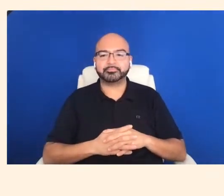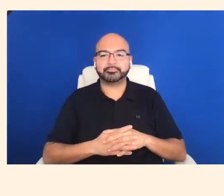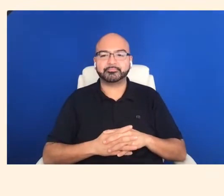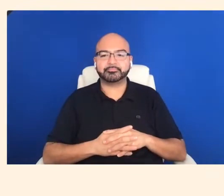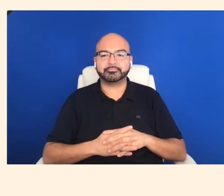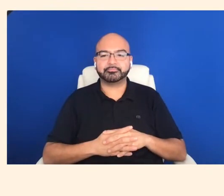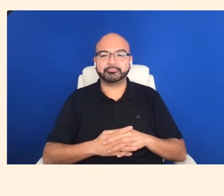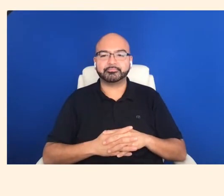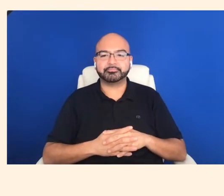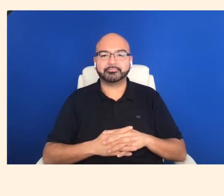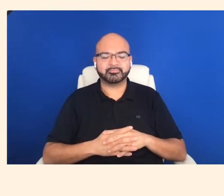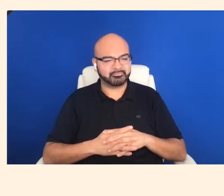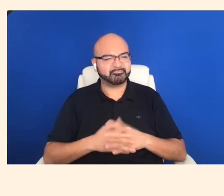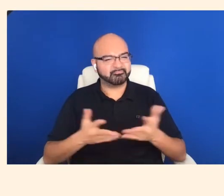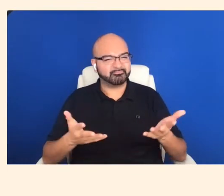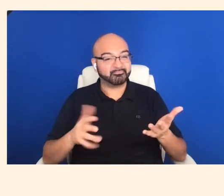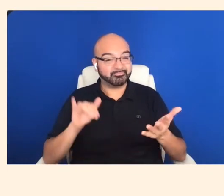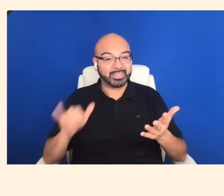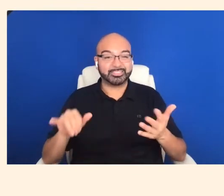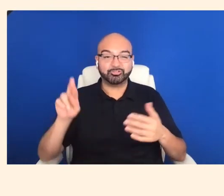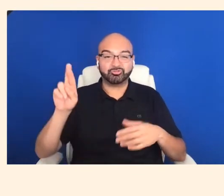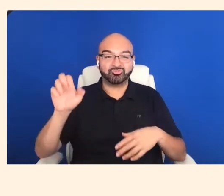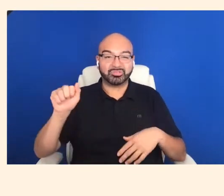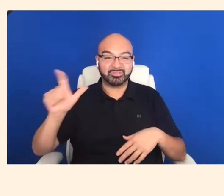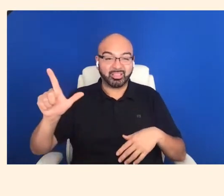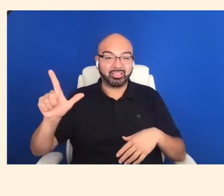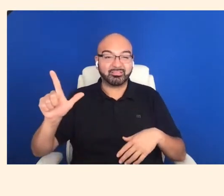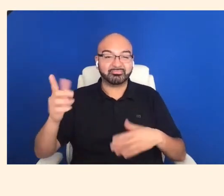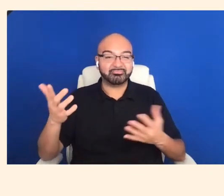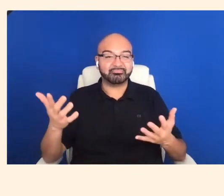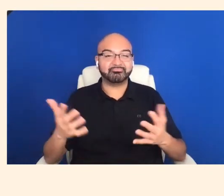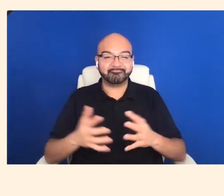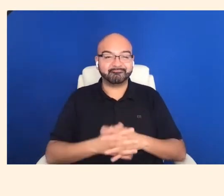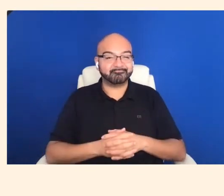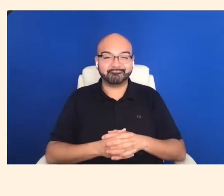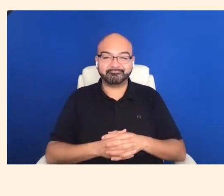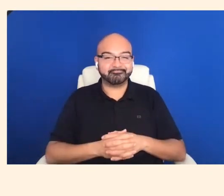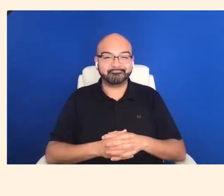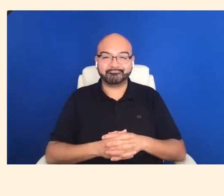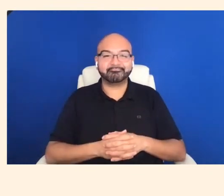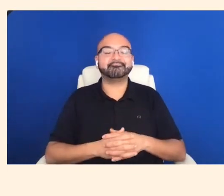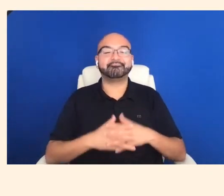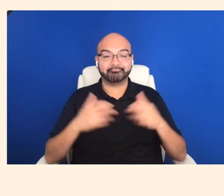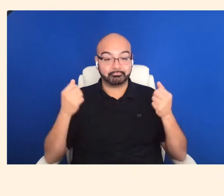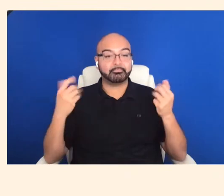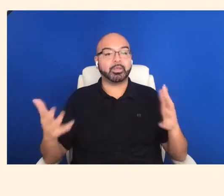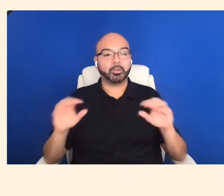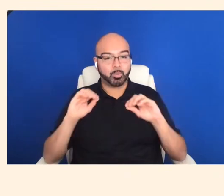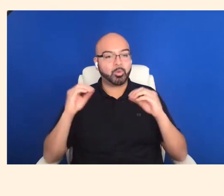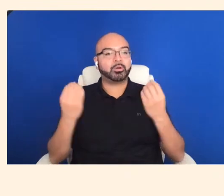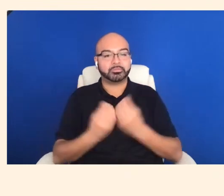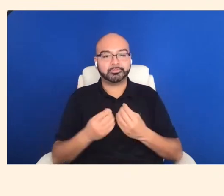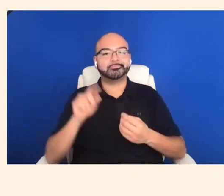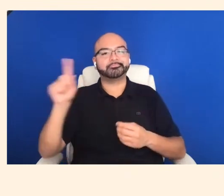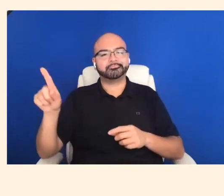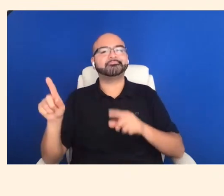how rare that is? mm, A lot of orgs is given